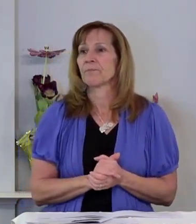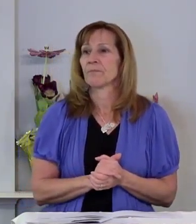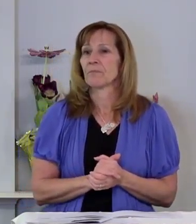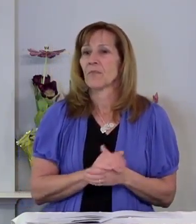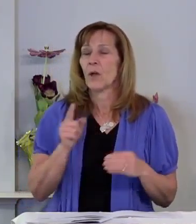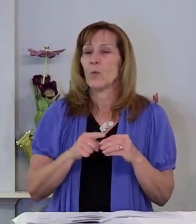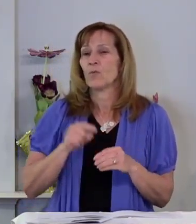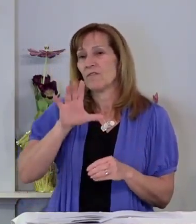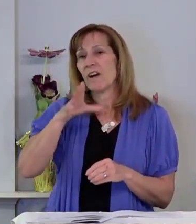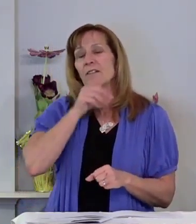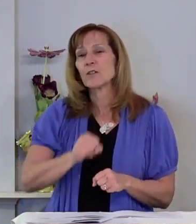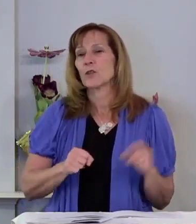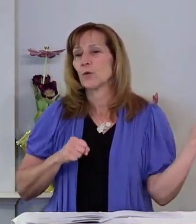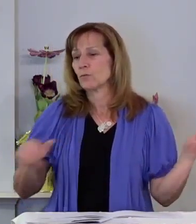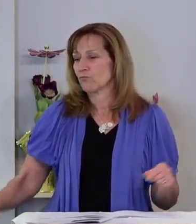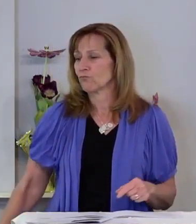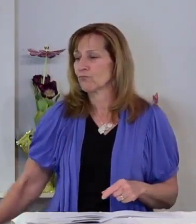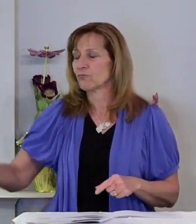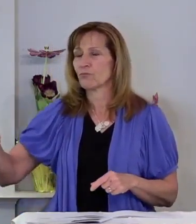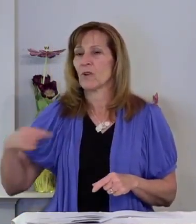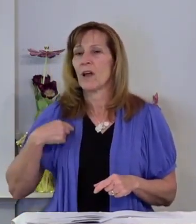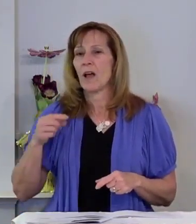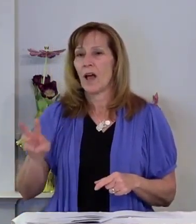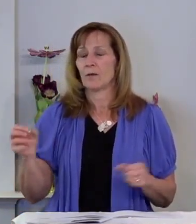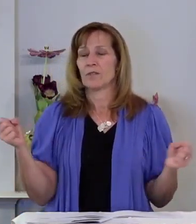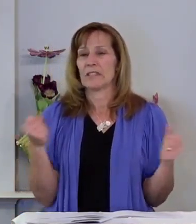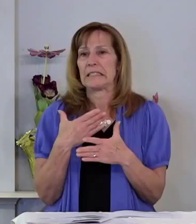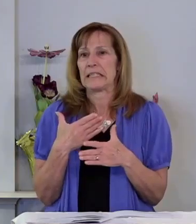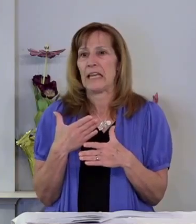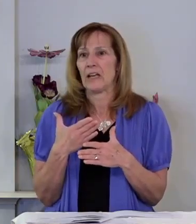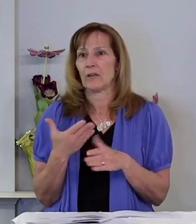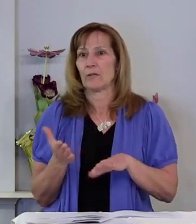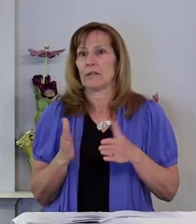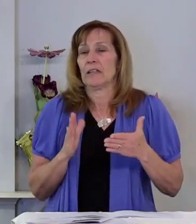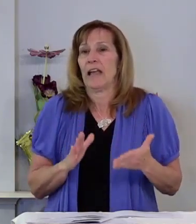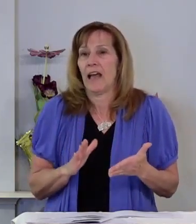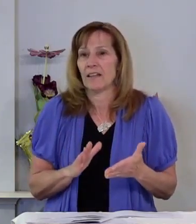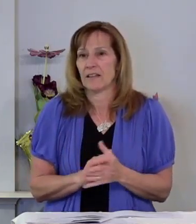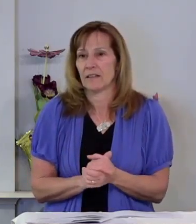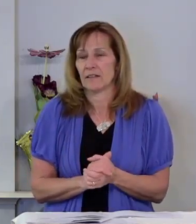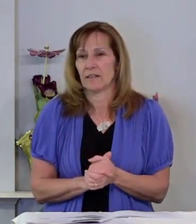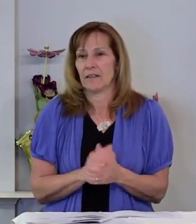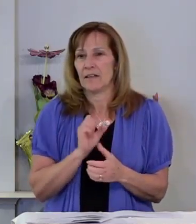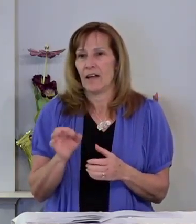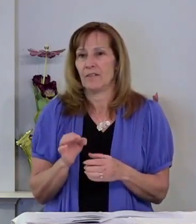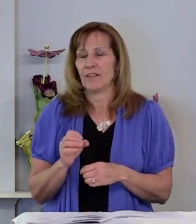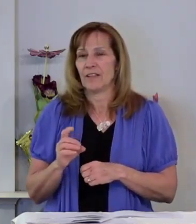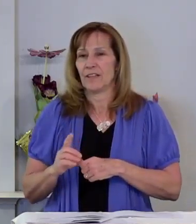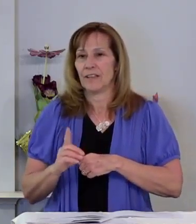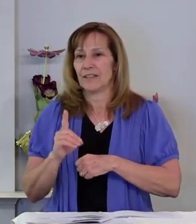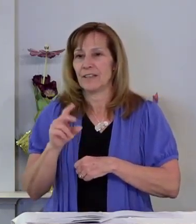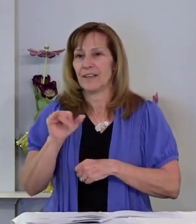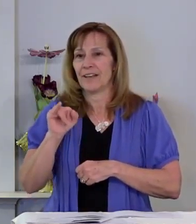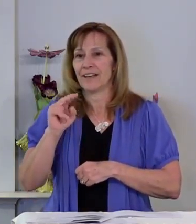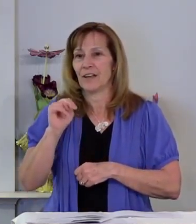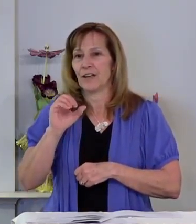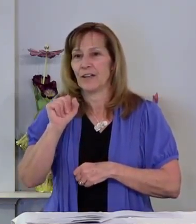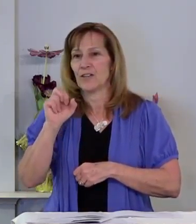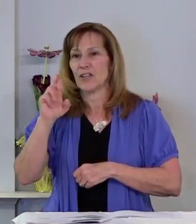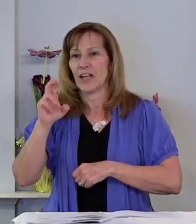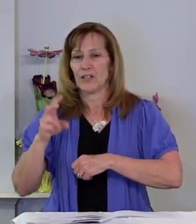When I was 5 years old, I was scared to death of the dinosaur that lived in my